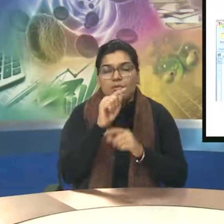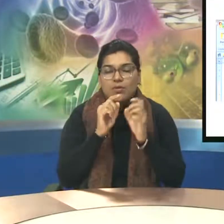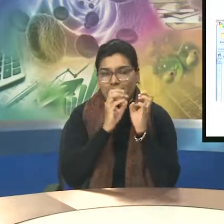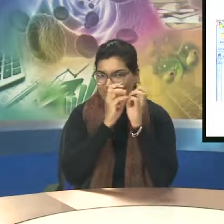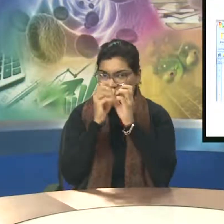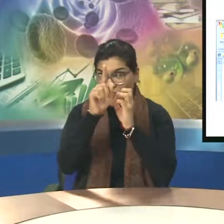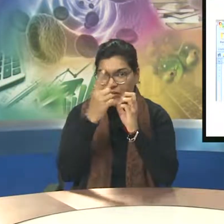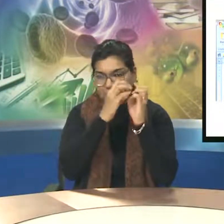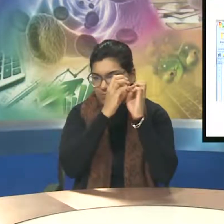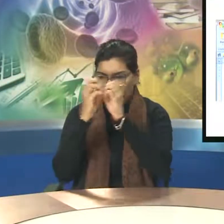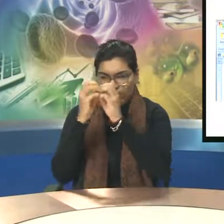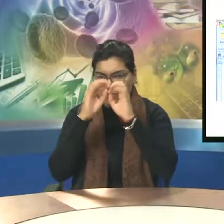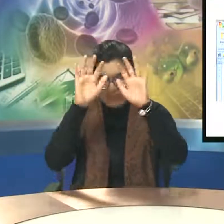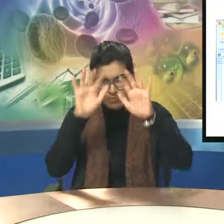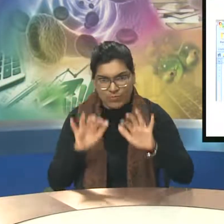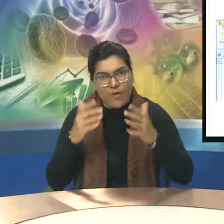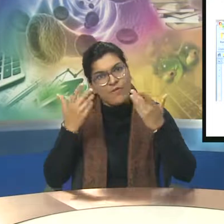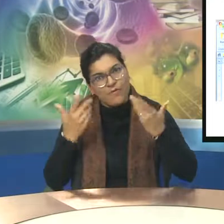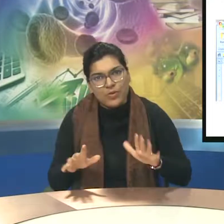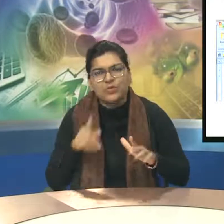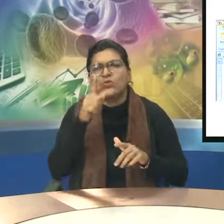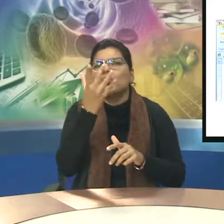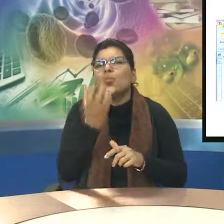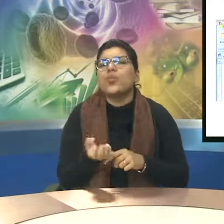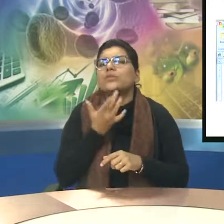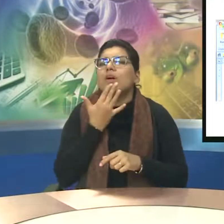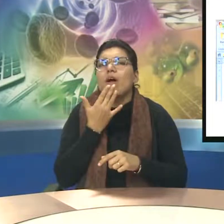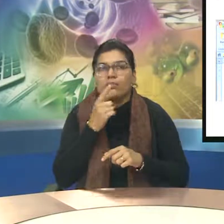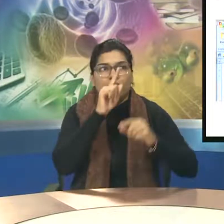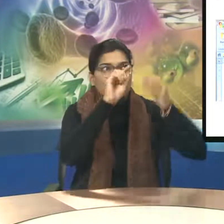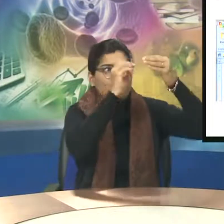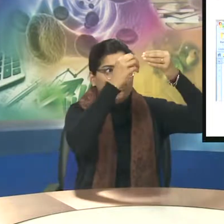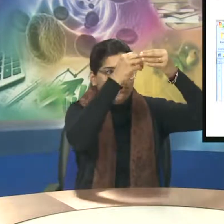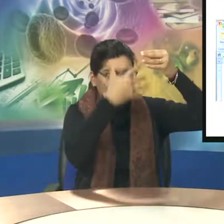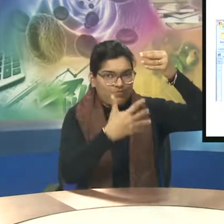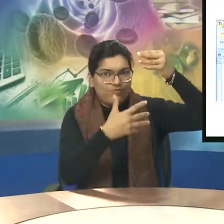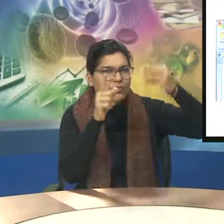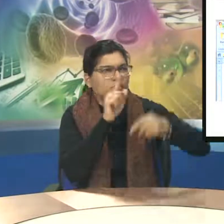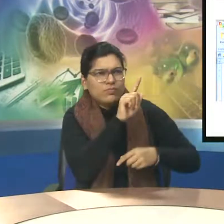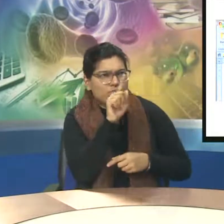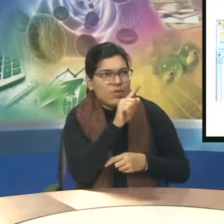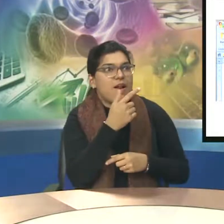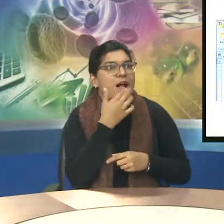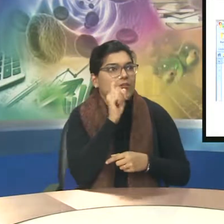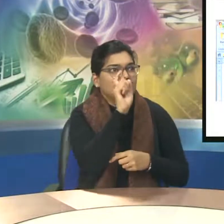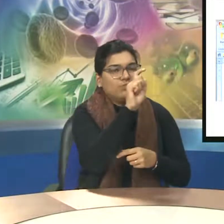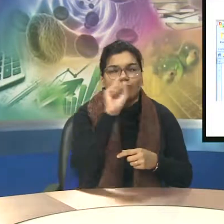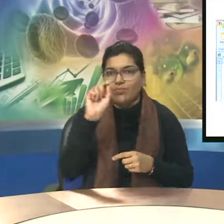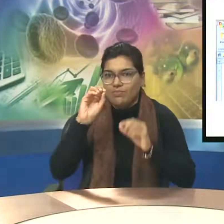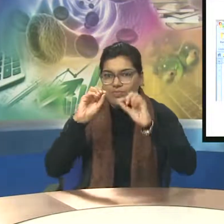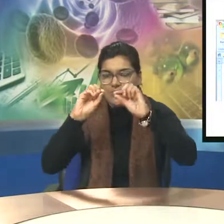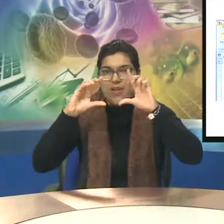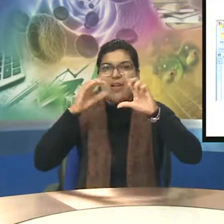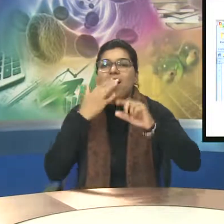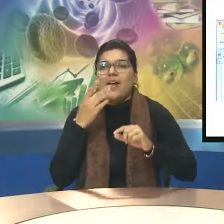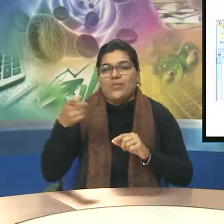the theme of font, whatever you want, you can decide whatever color you want for